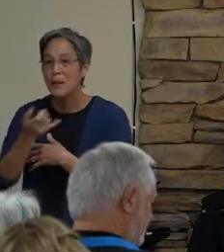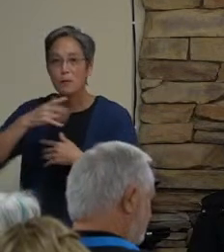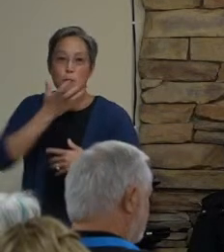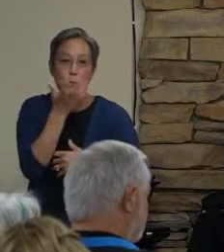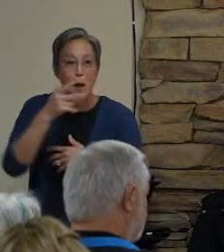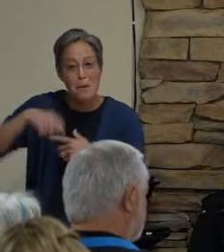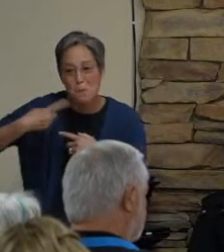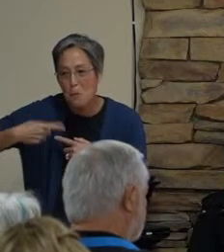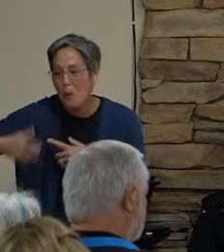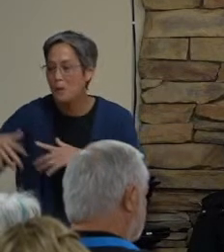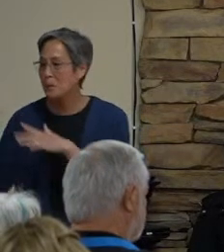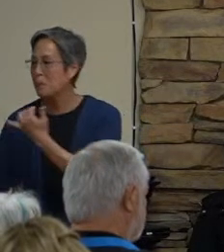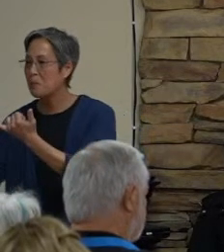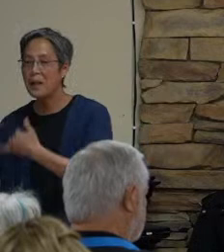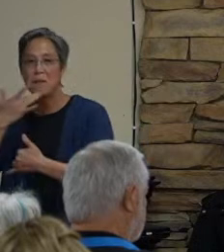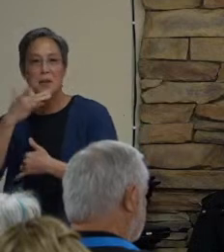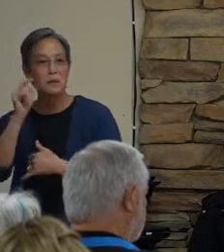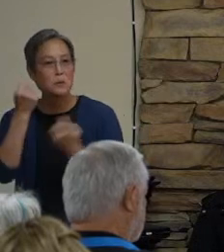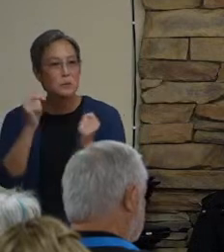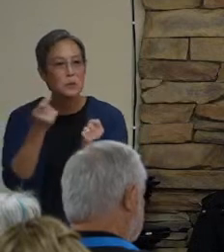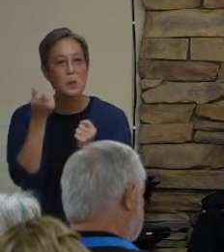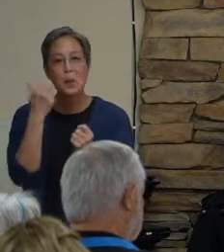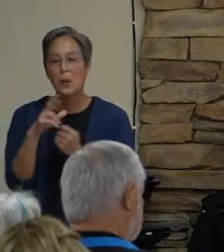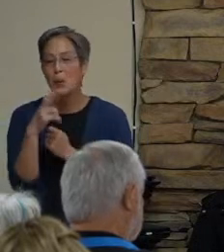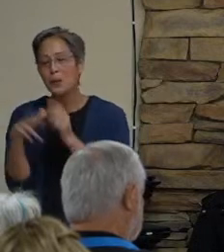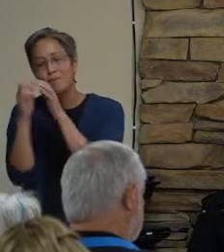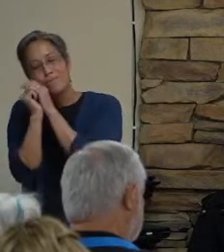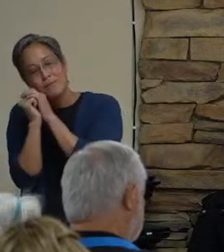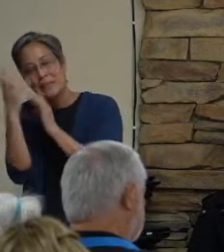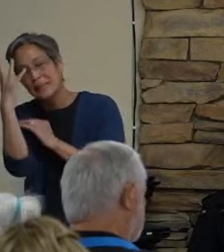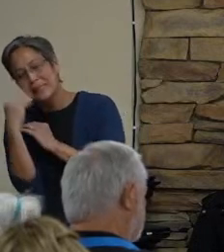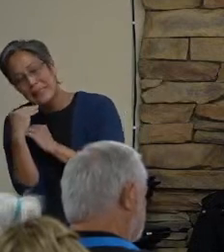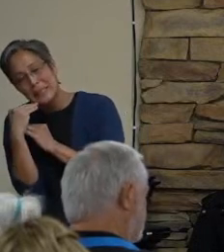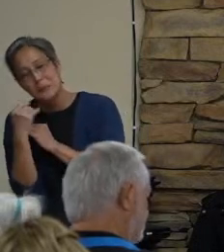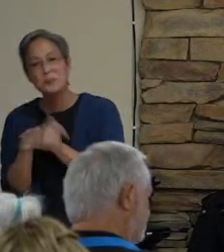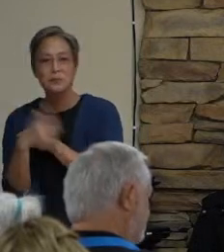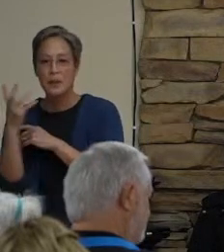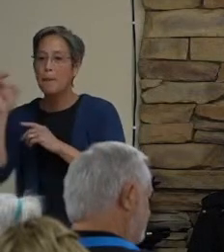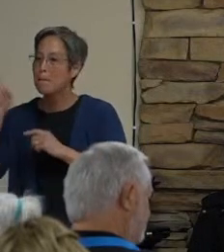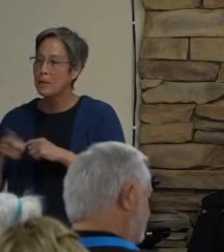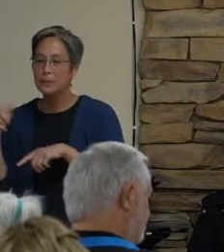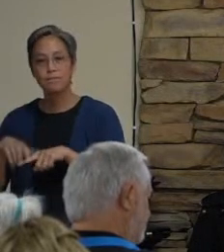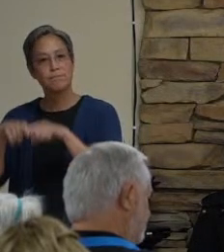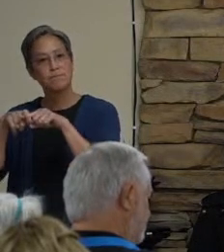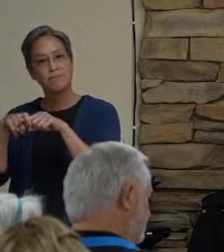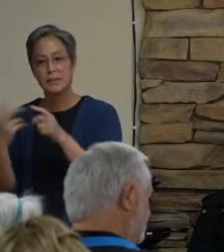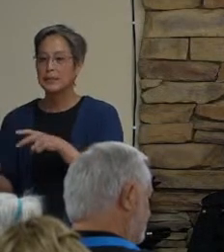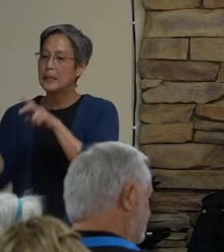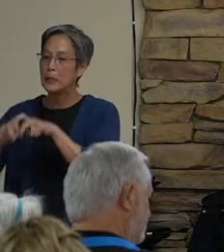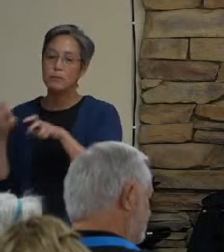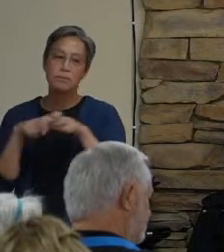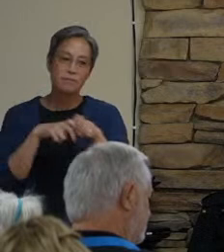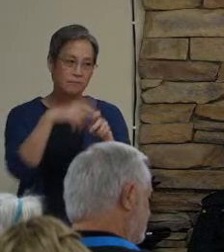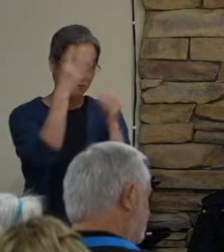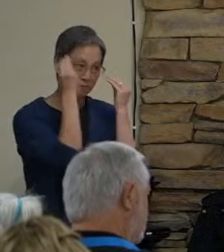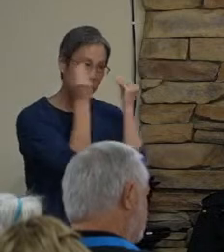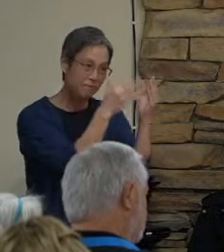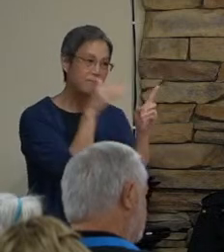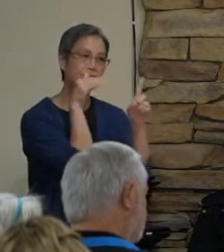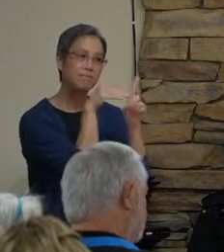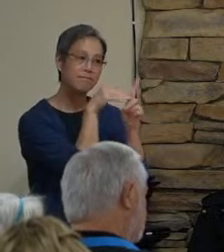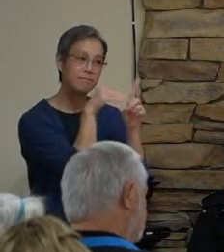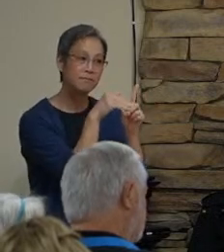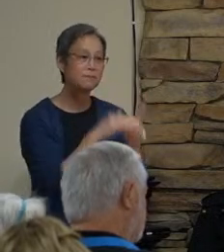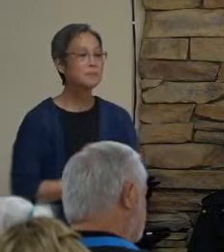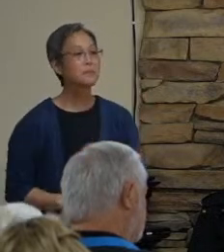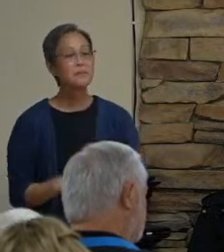grass, playing with their favorite toy, or cozying in a deep sleep, to alert their partner to their sounds. Beyond these 2